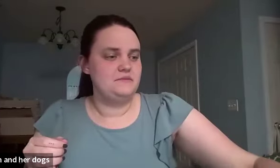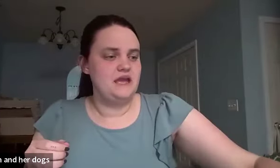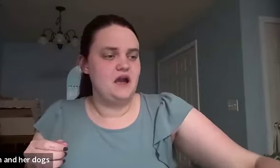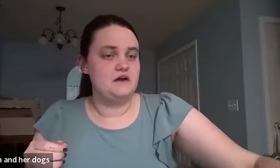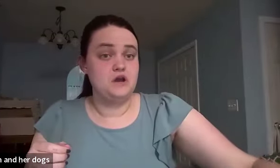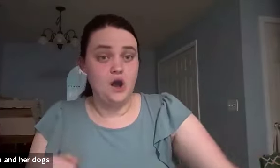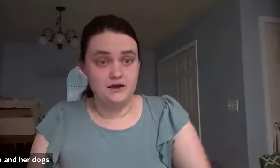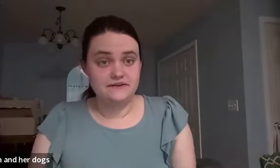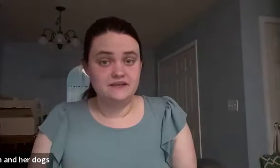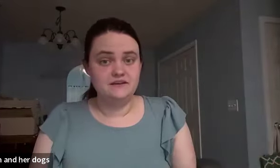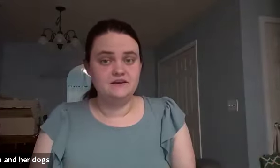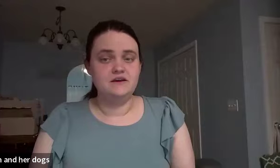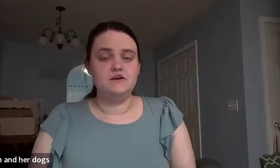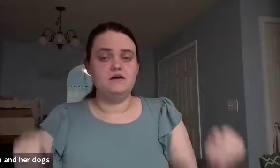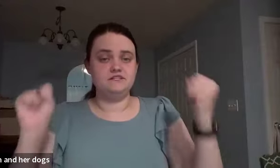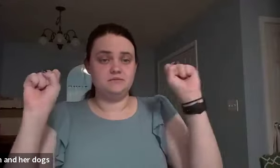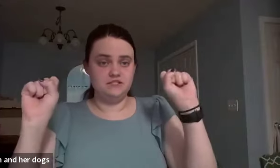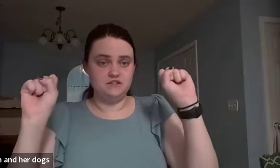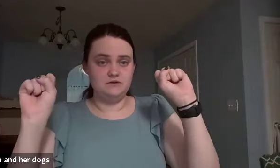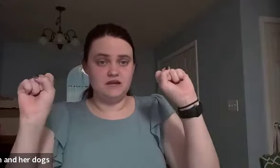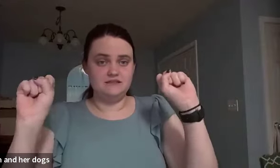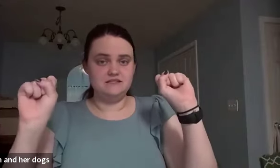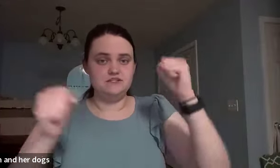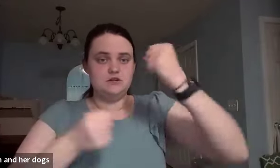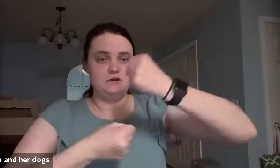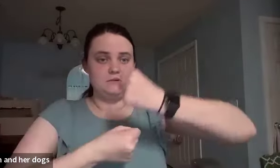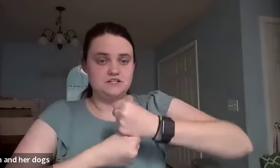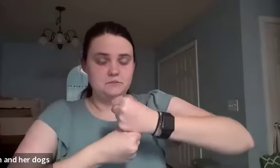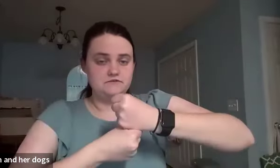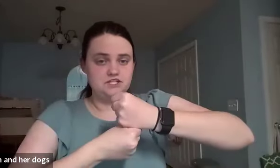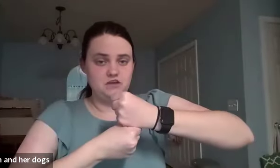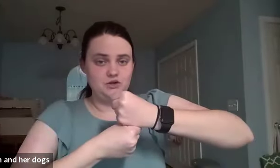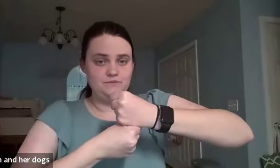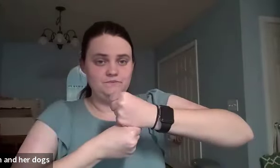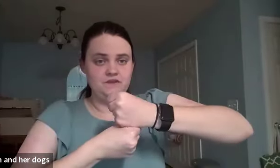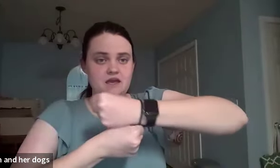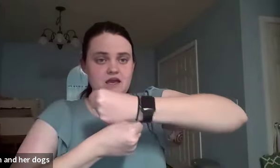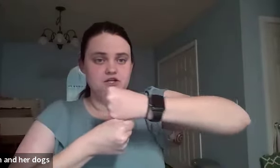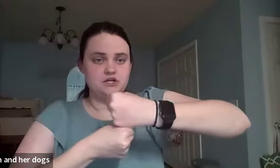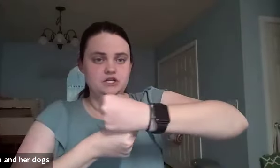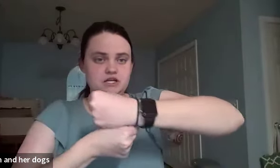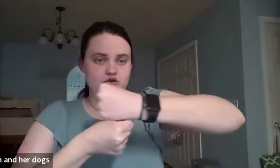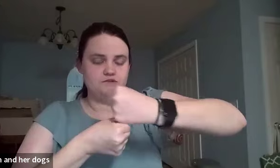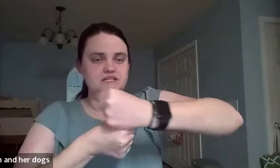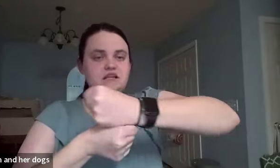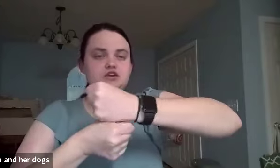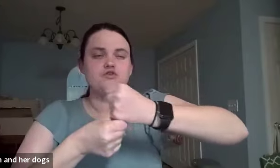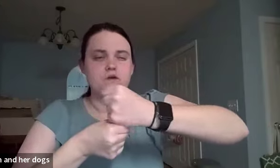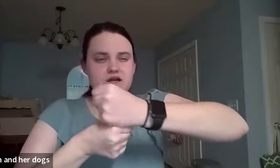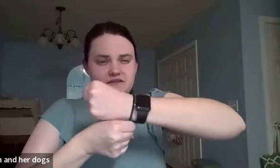Then we have coffee. Coffee is going to be two S's. You're going to put them on top of each other, and you're going to pretend like you're grinding